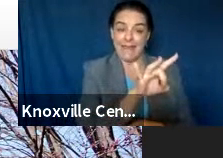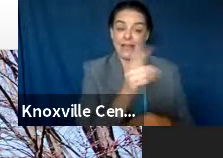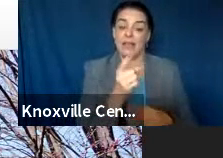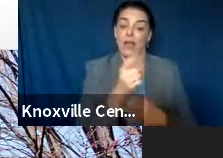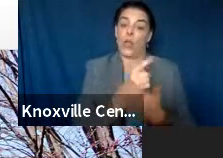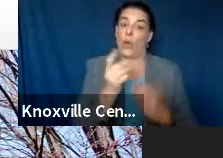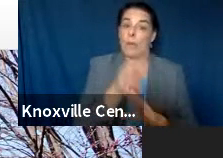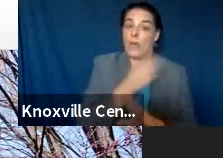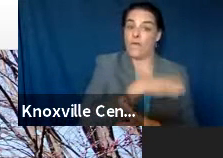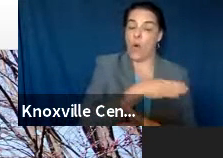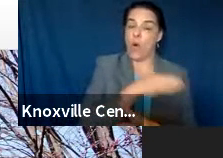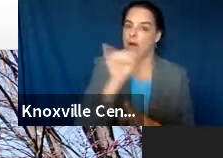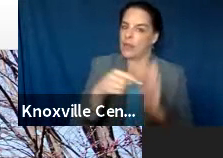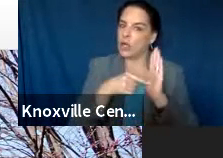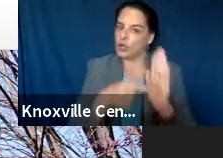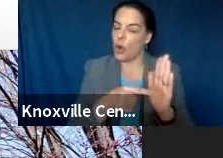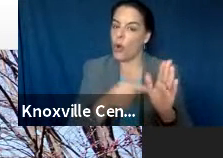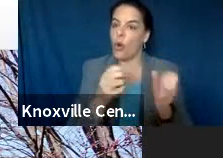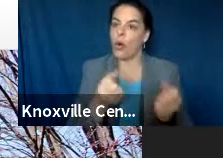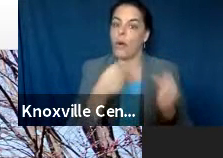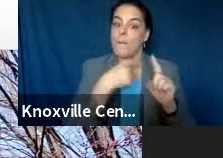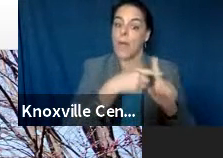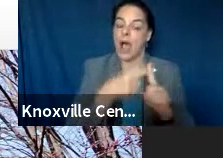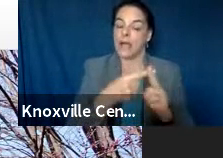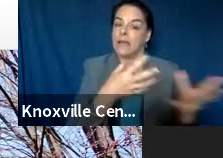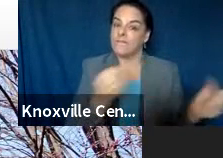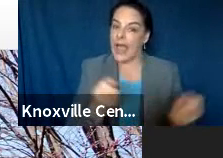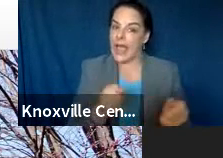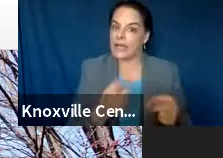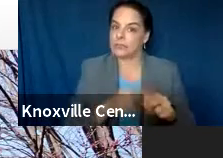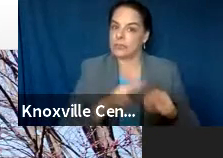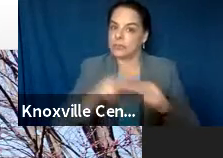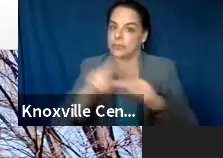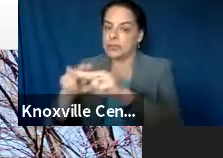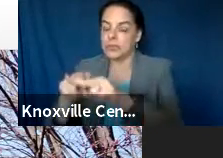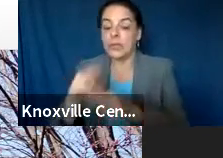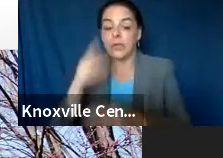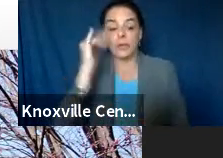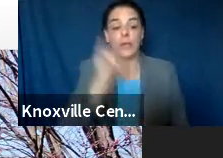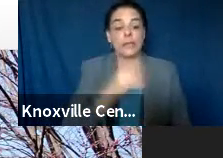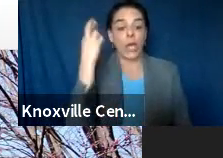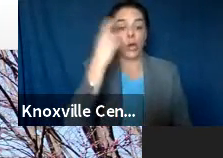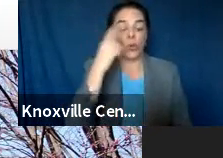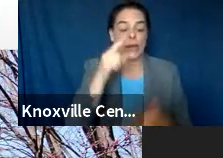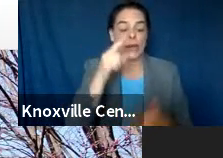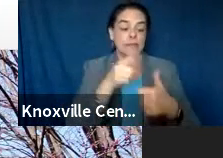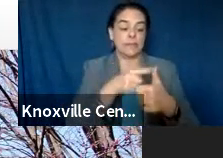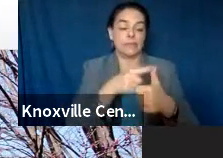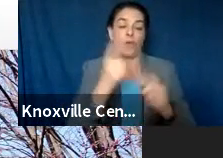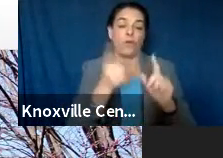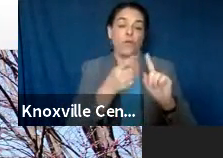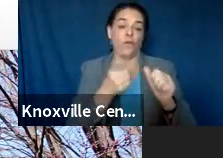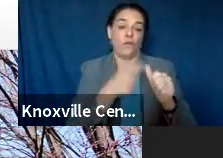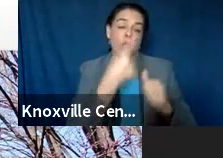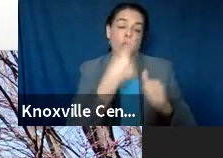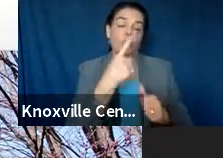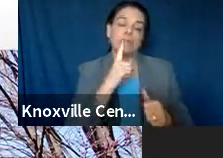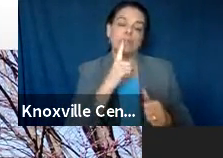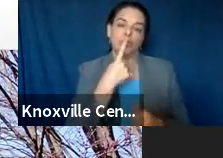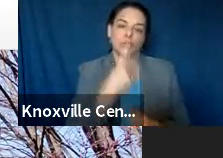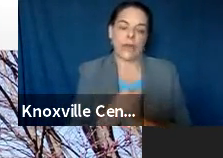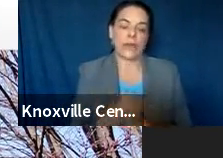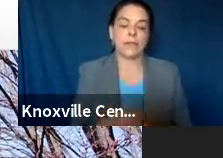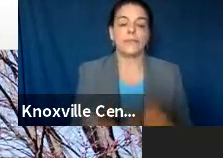That shows how fast our case counts are growing. Because of these factors, we are representing this benchmark as red. Our